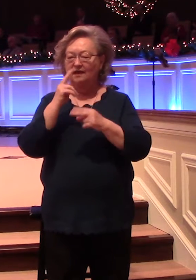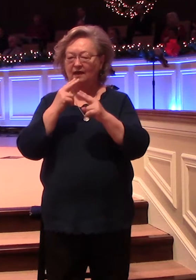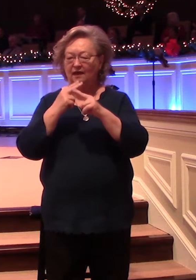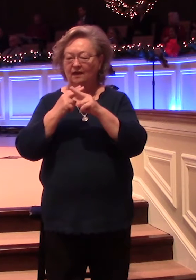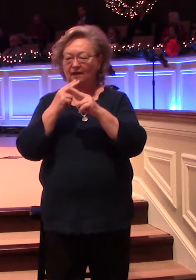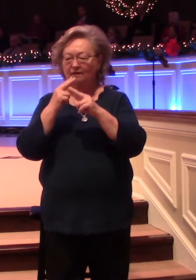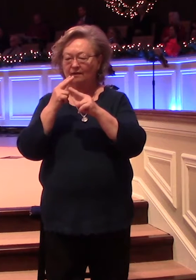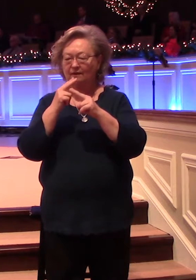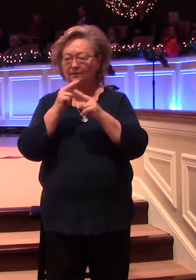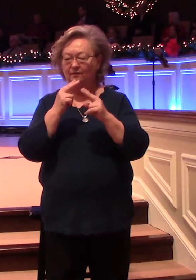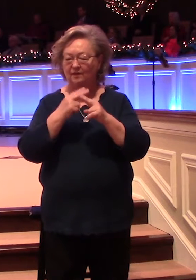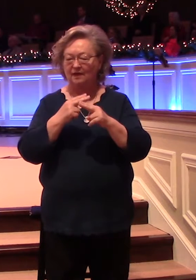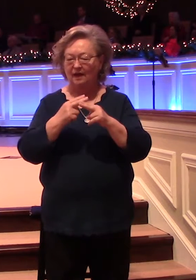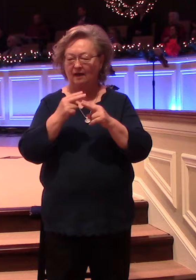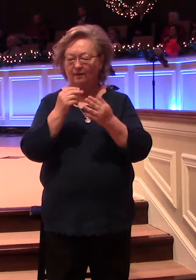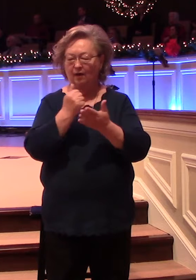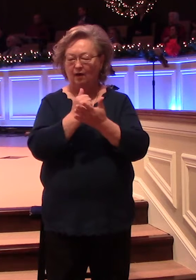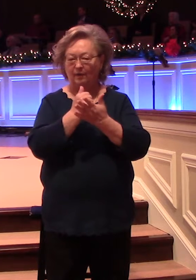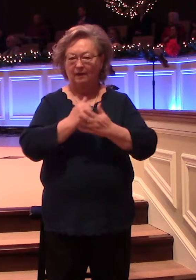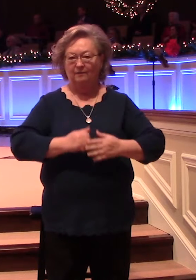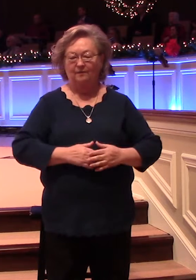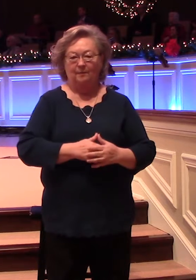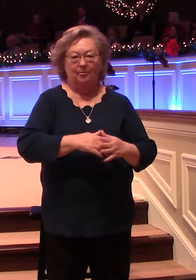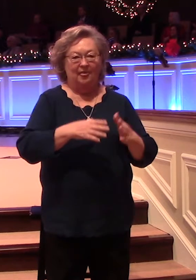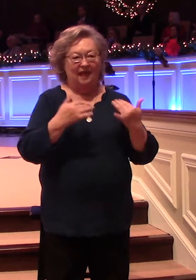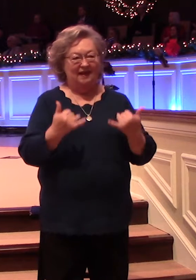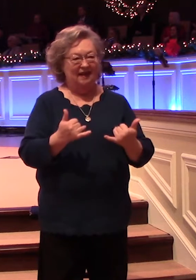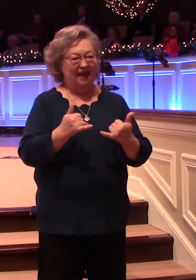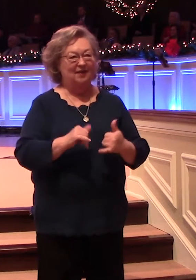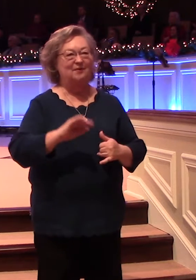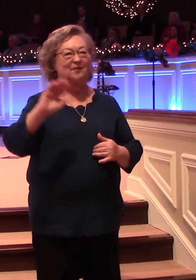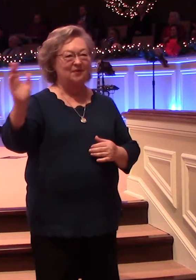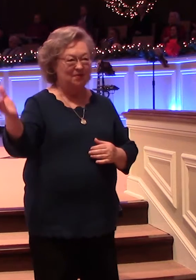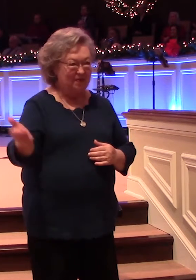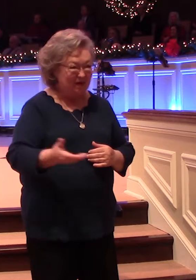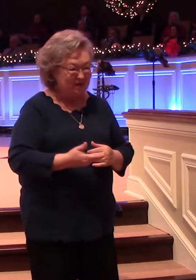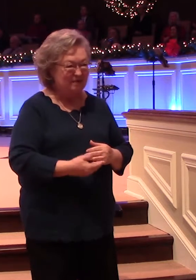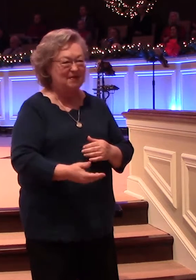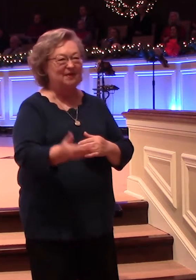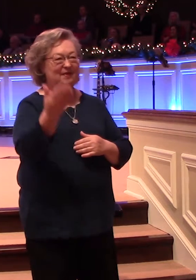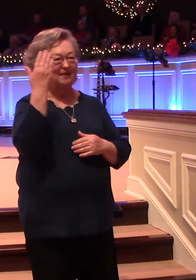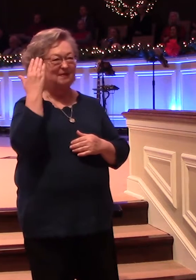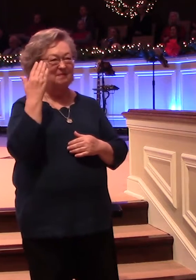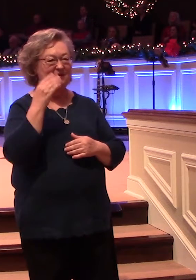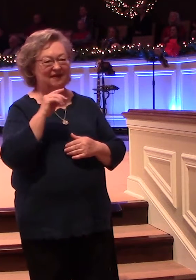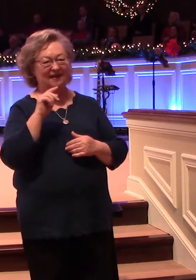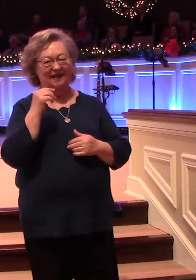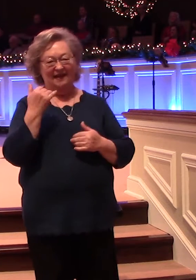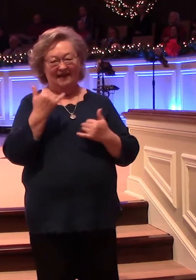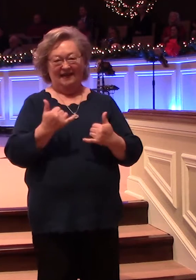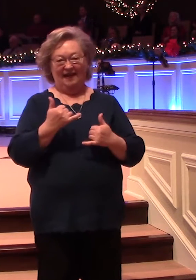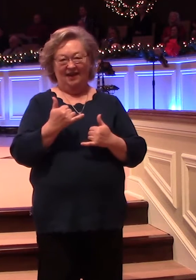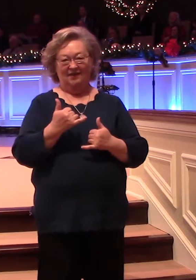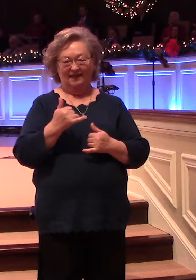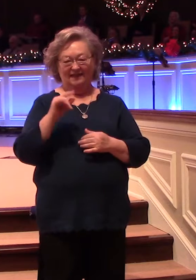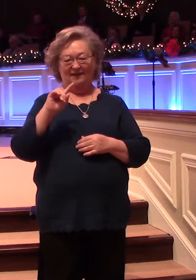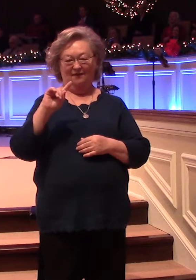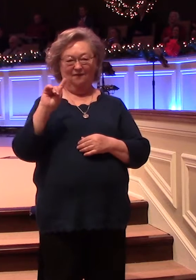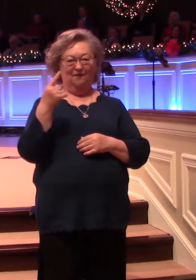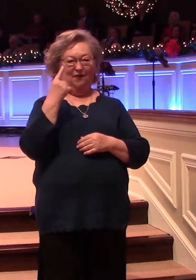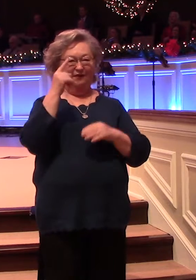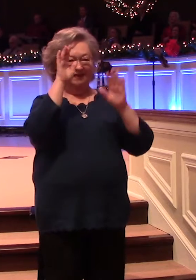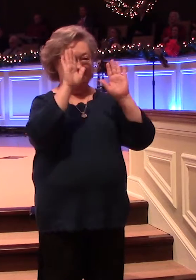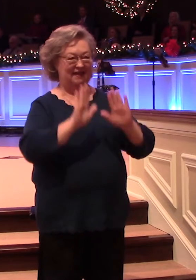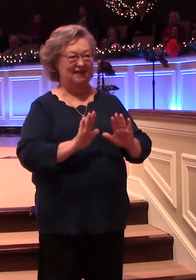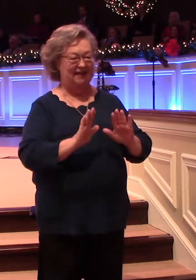Amen. Amen. And let me welcome you this morning to the first Sunday in December, the second Sunday of Advent. Last week, we lit the